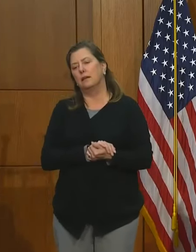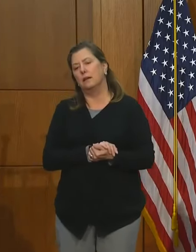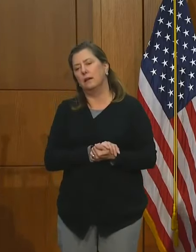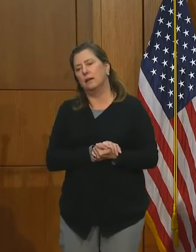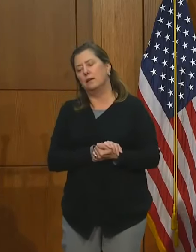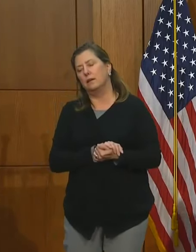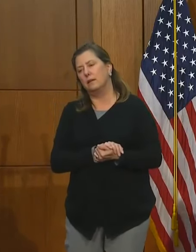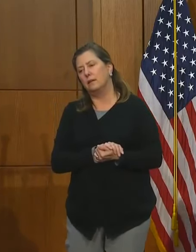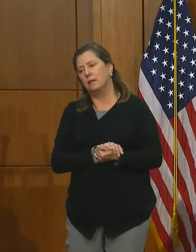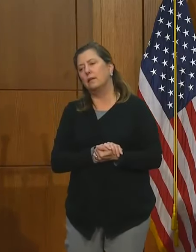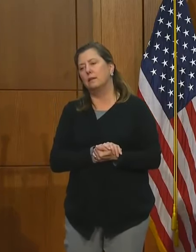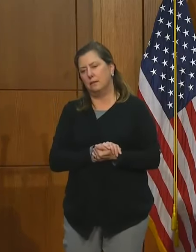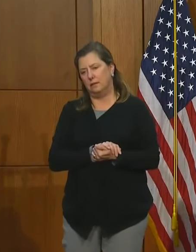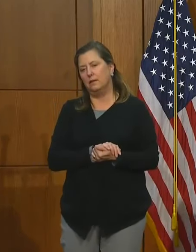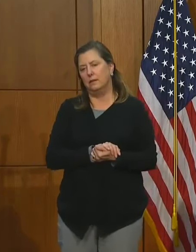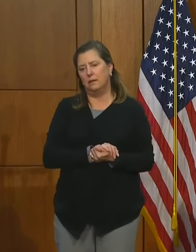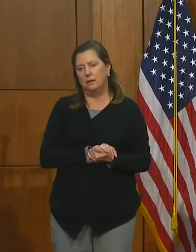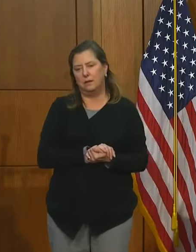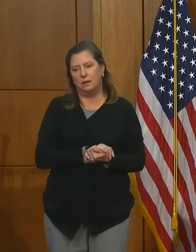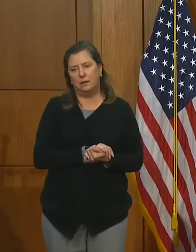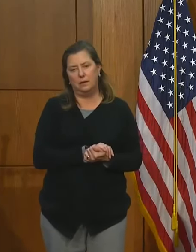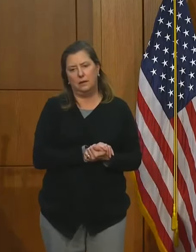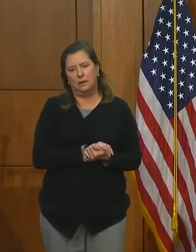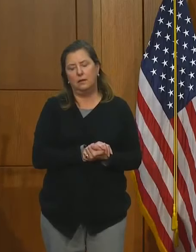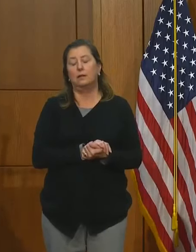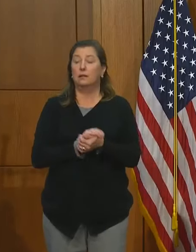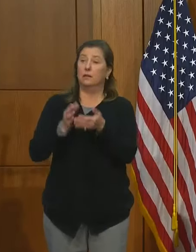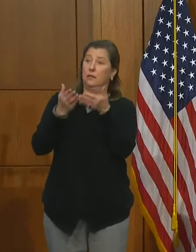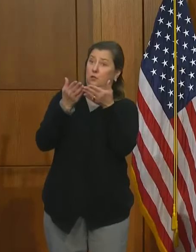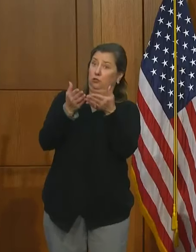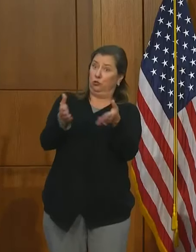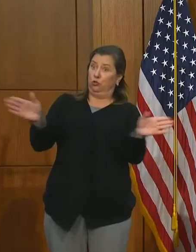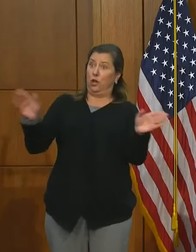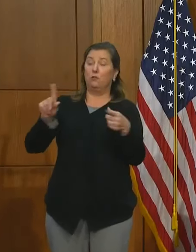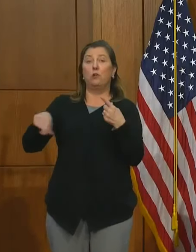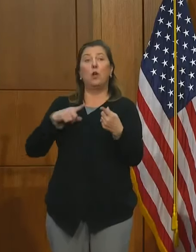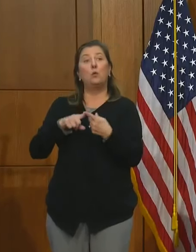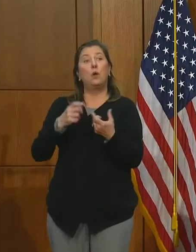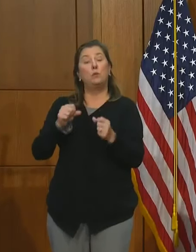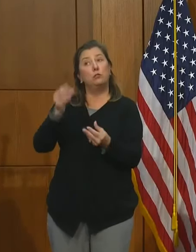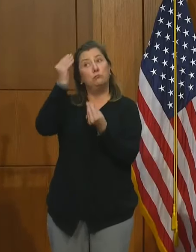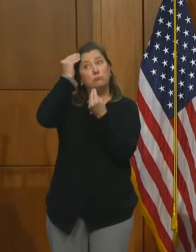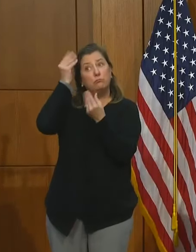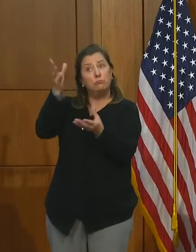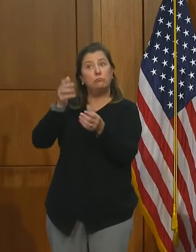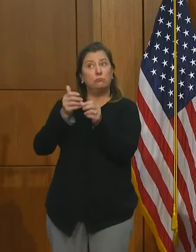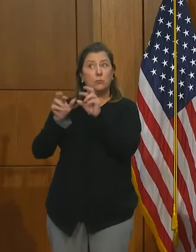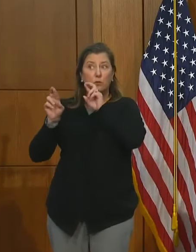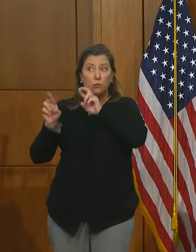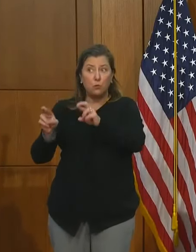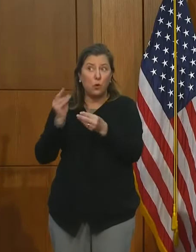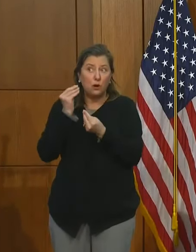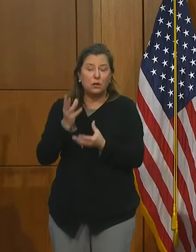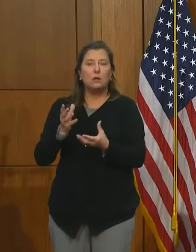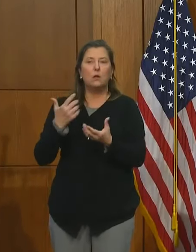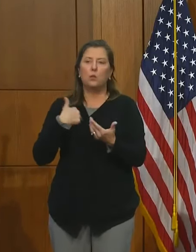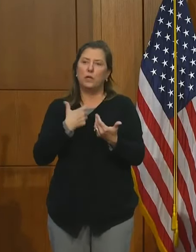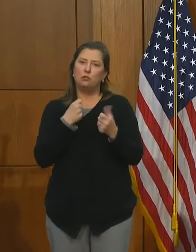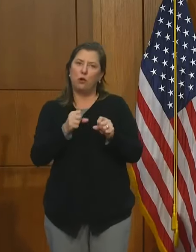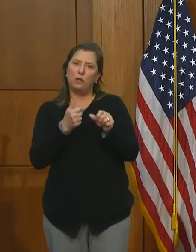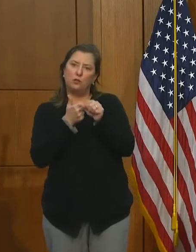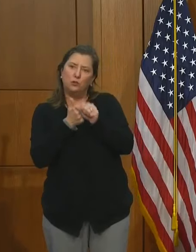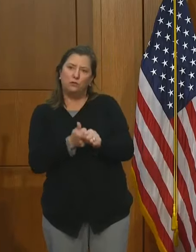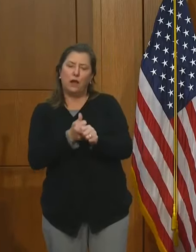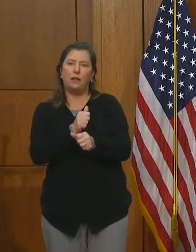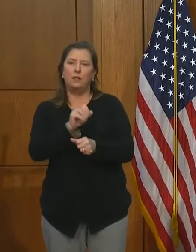In general, when we do our data reporting, we attempt to follow the guidelines that are provided to us by